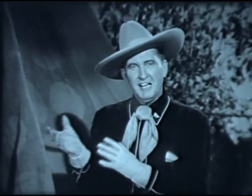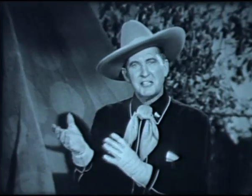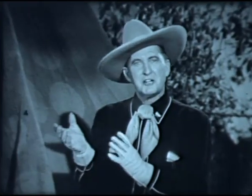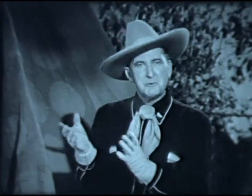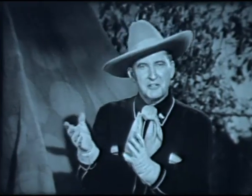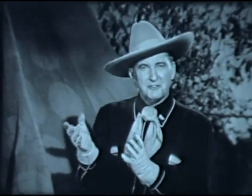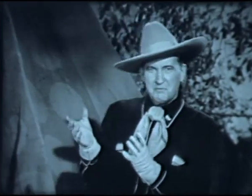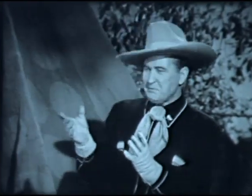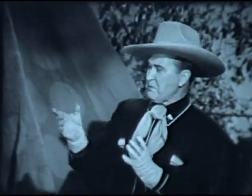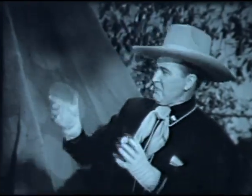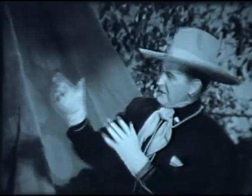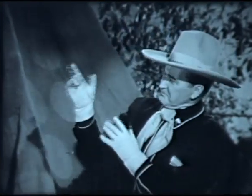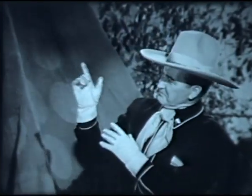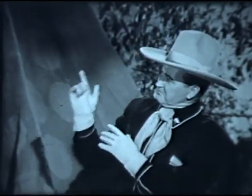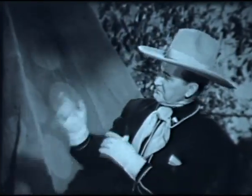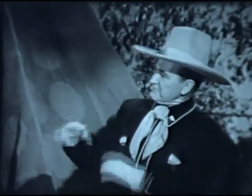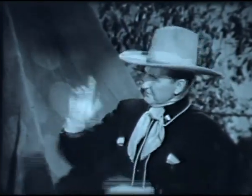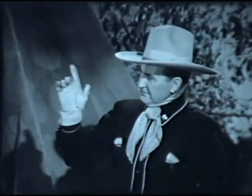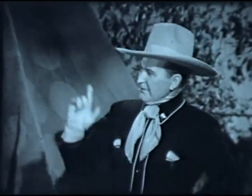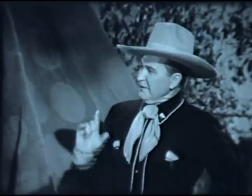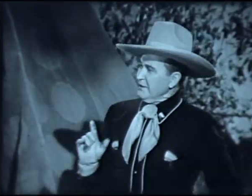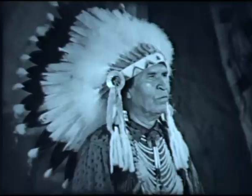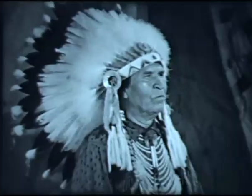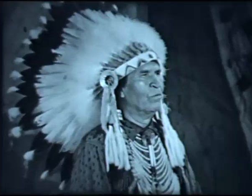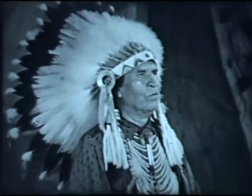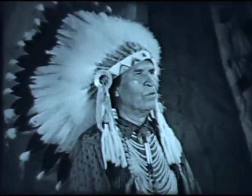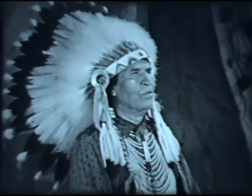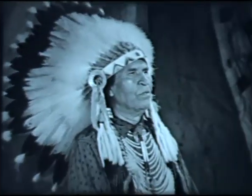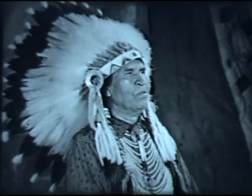I'll interpret it for you. Now he's going to go ahead.